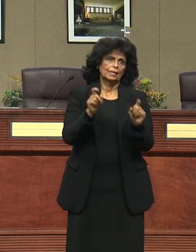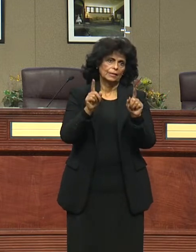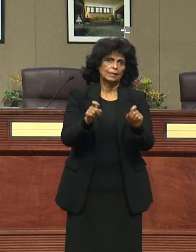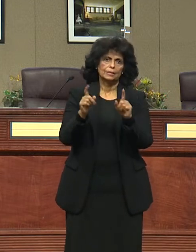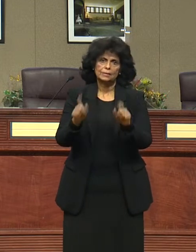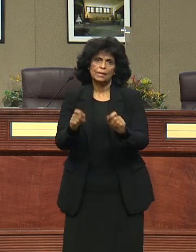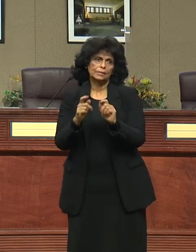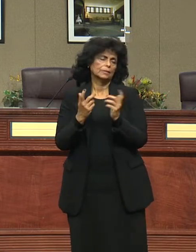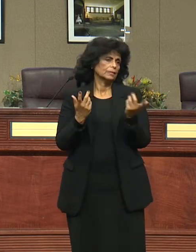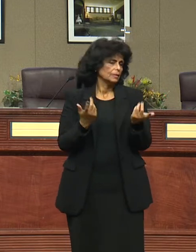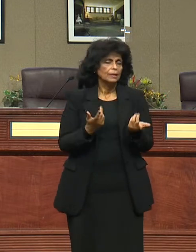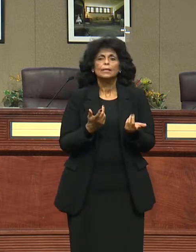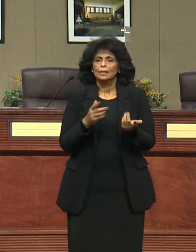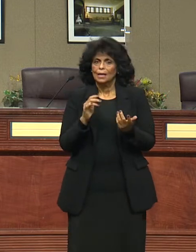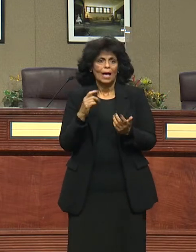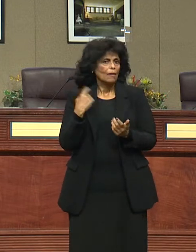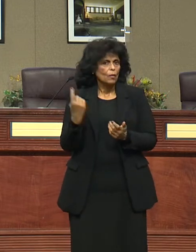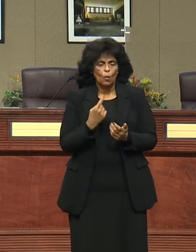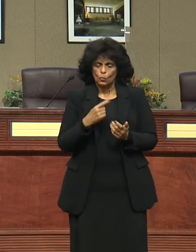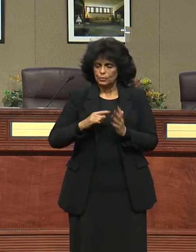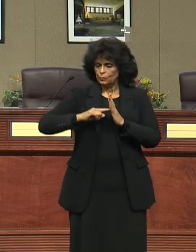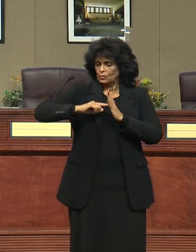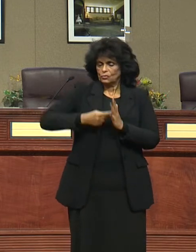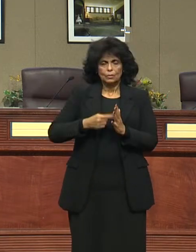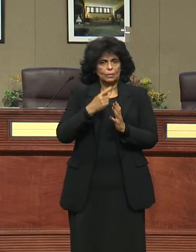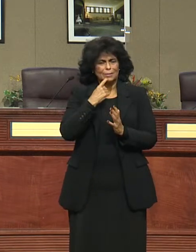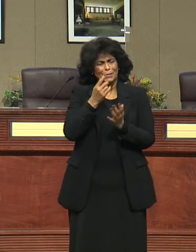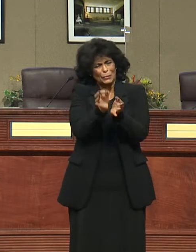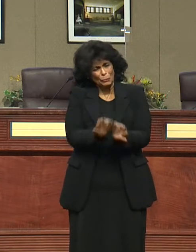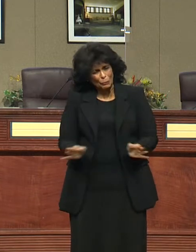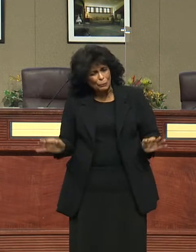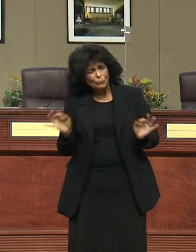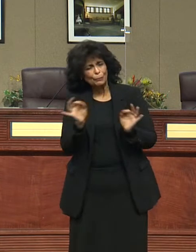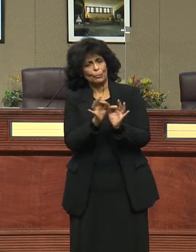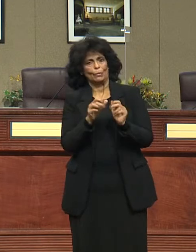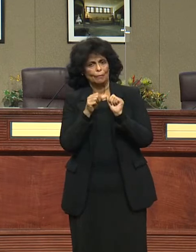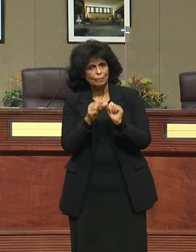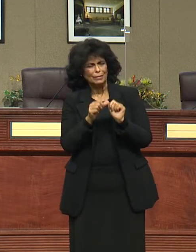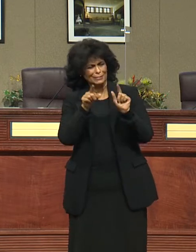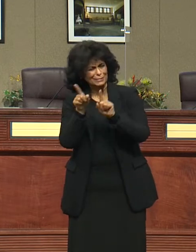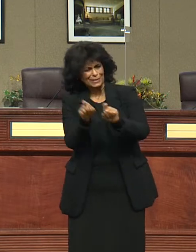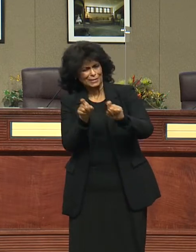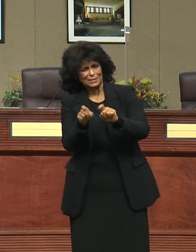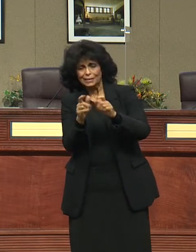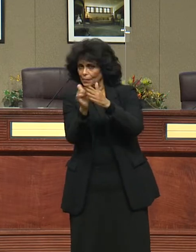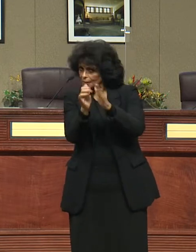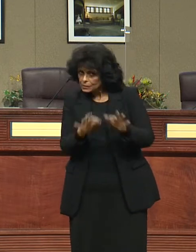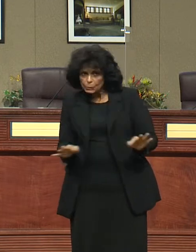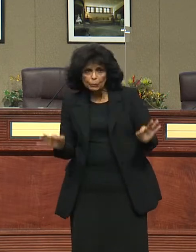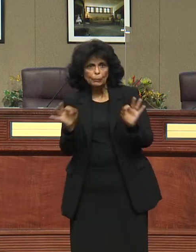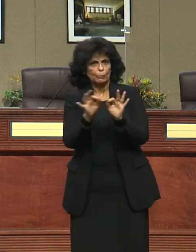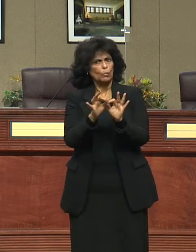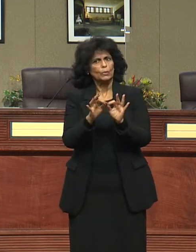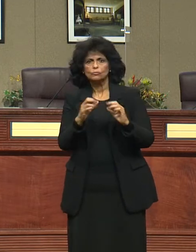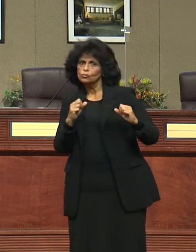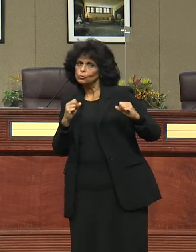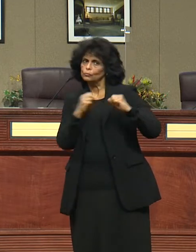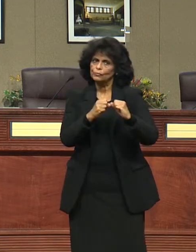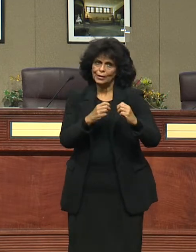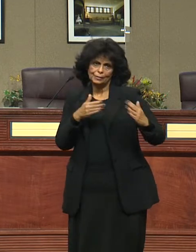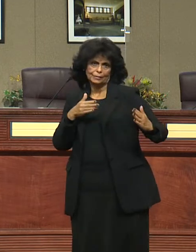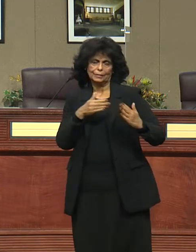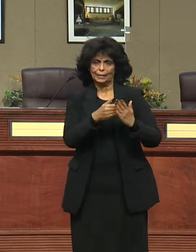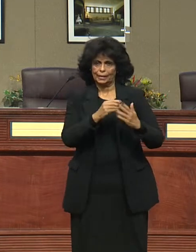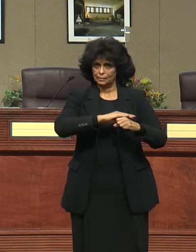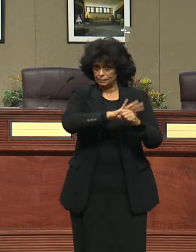an integral part of our overall strategy to contain and respond to the virus. Our compliance